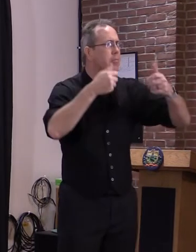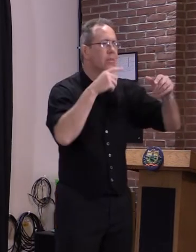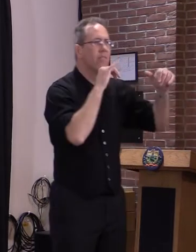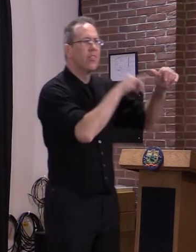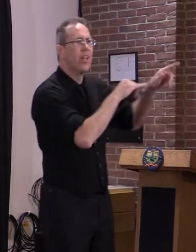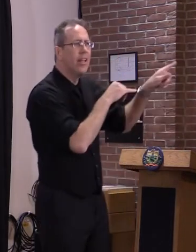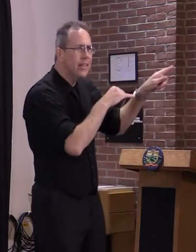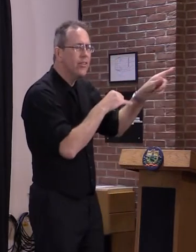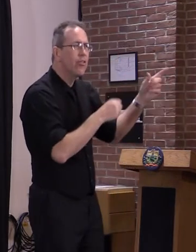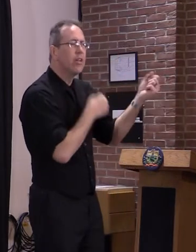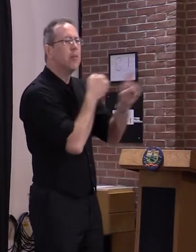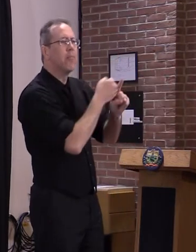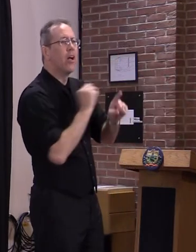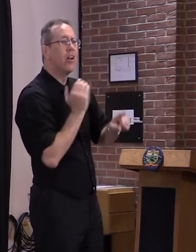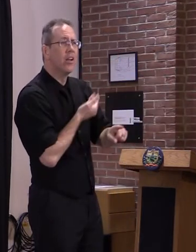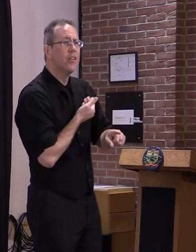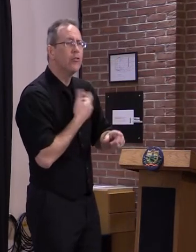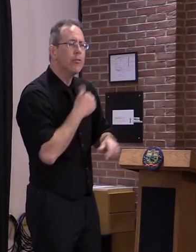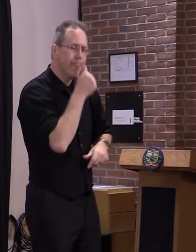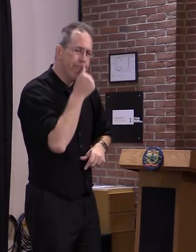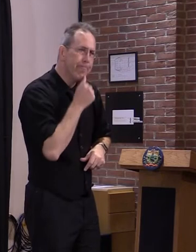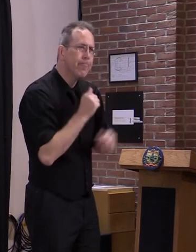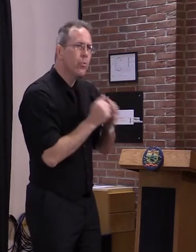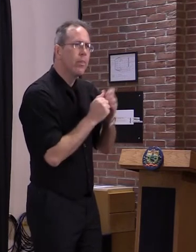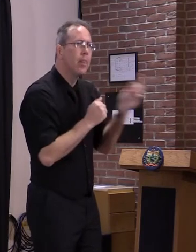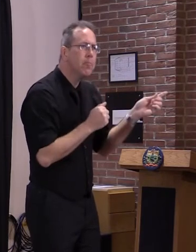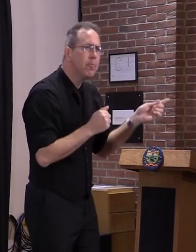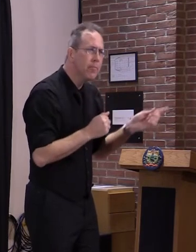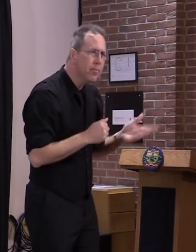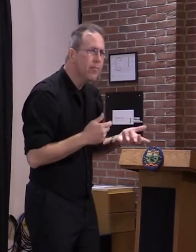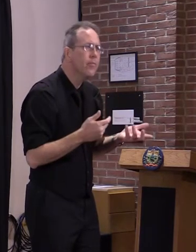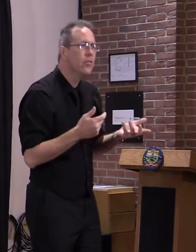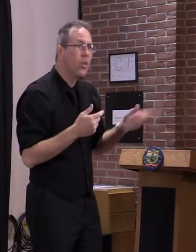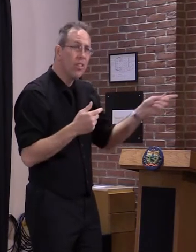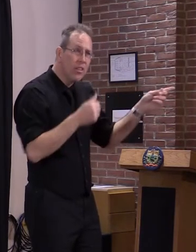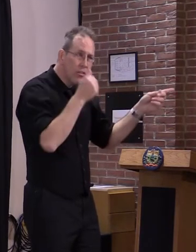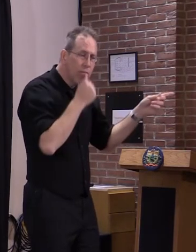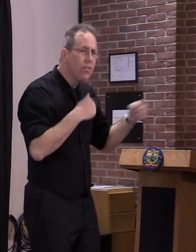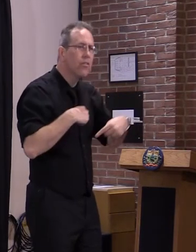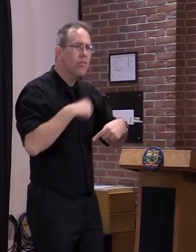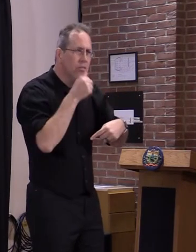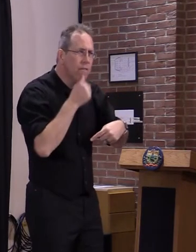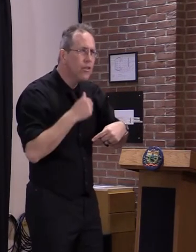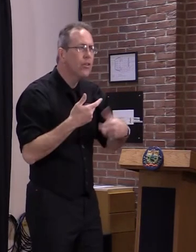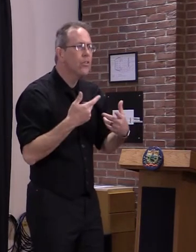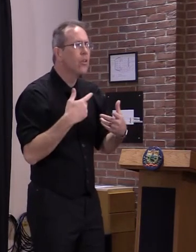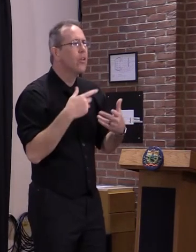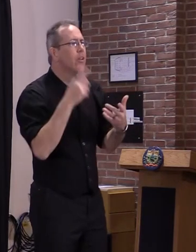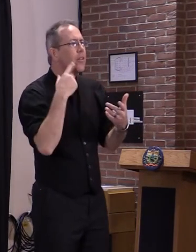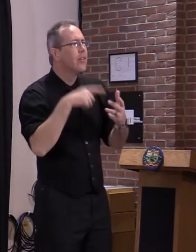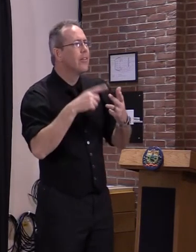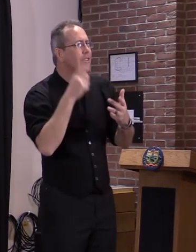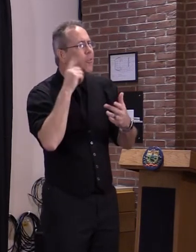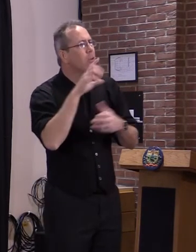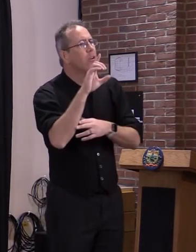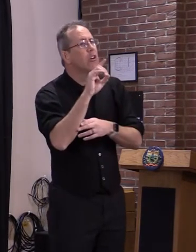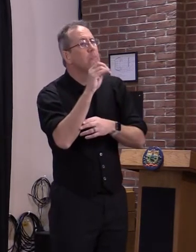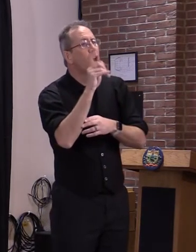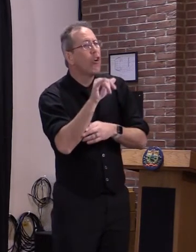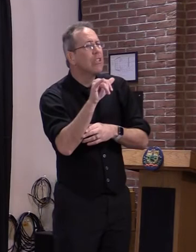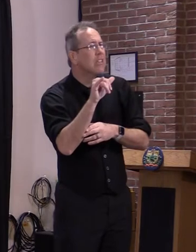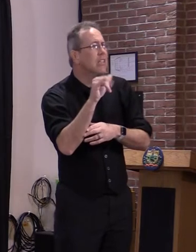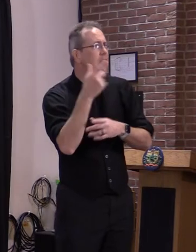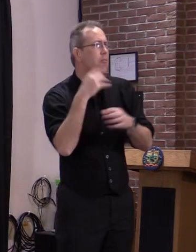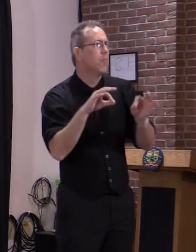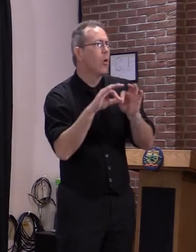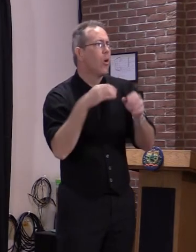cost. We there's just no getting around that. And so we'll entertain